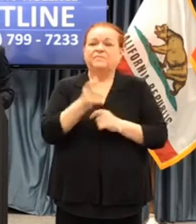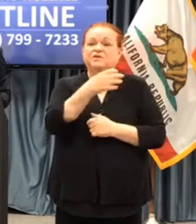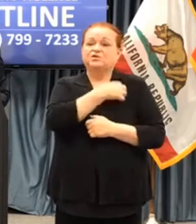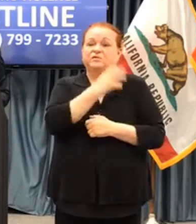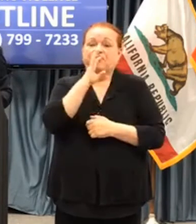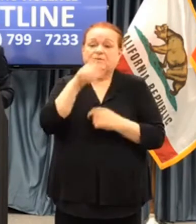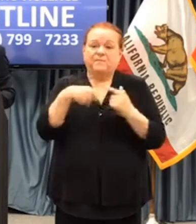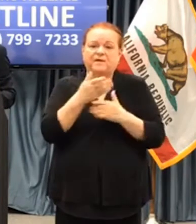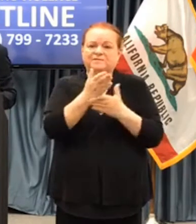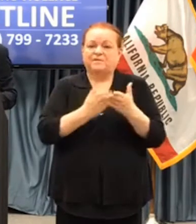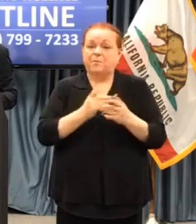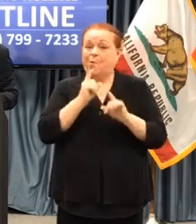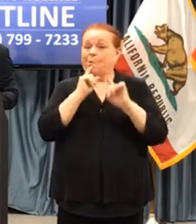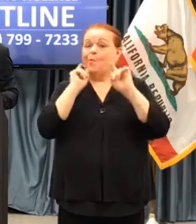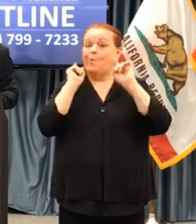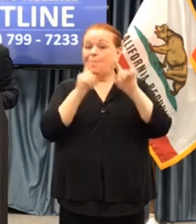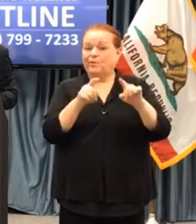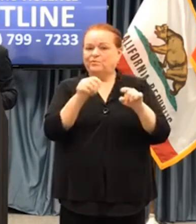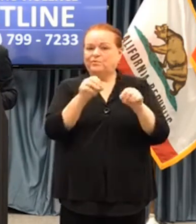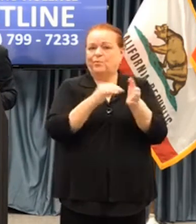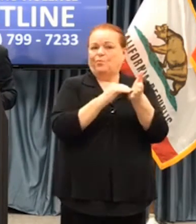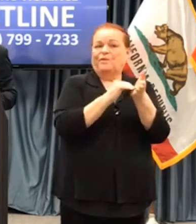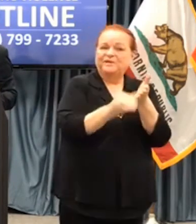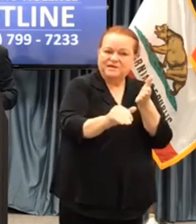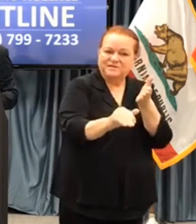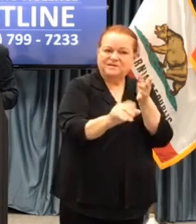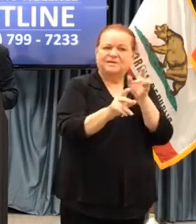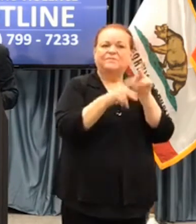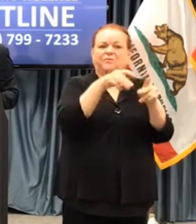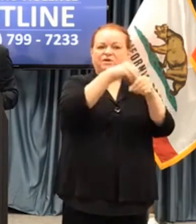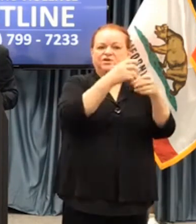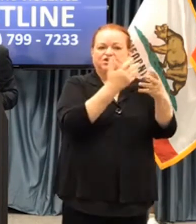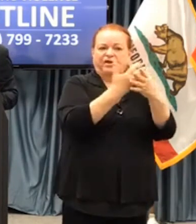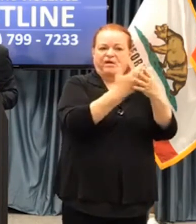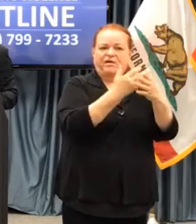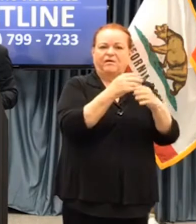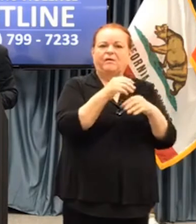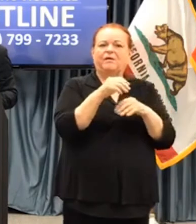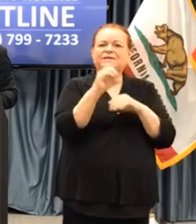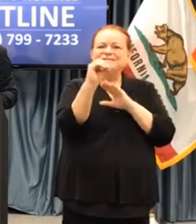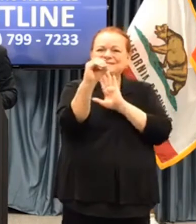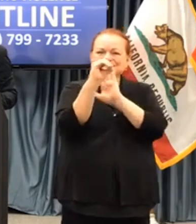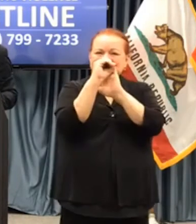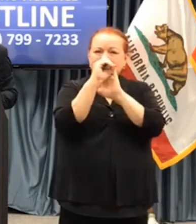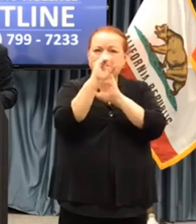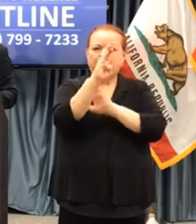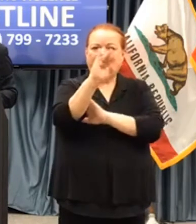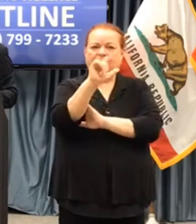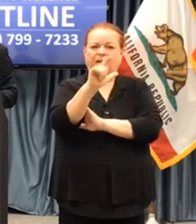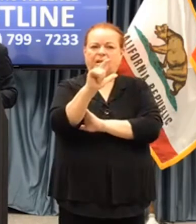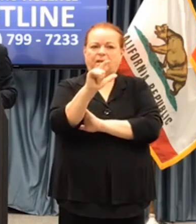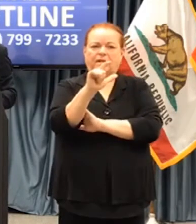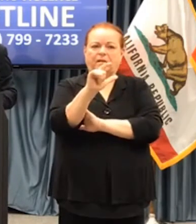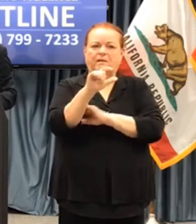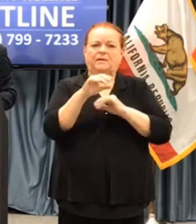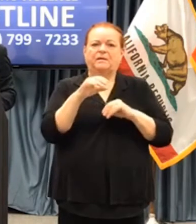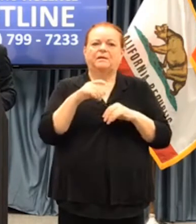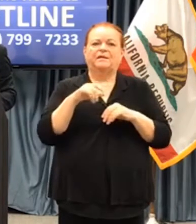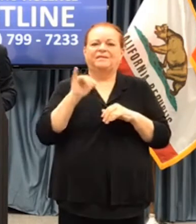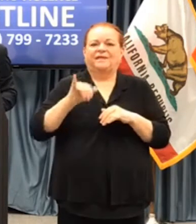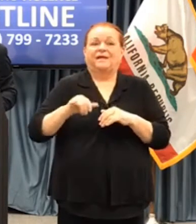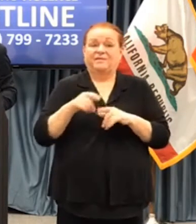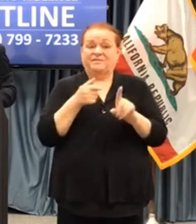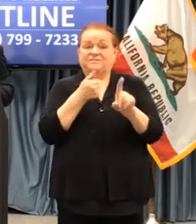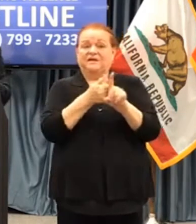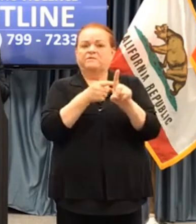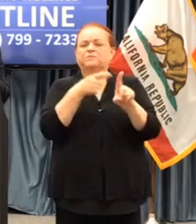some of the orders to release individuals on bail, zero bail, no bail, that are incredibly